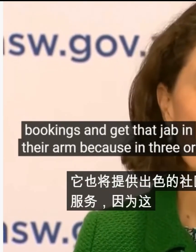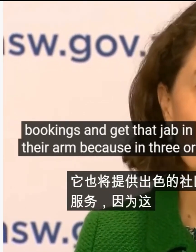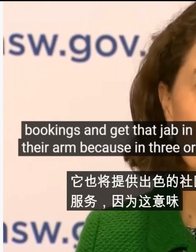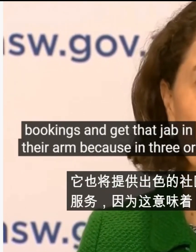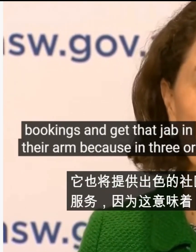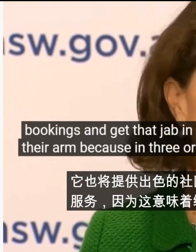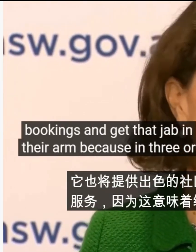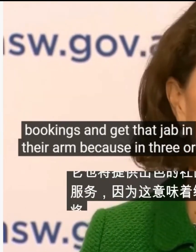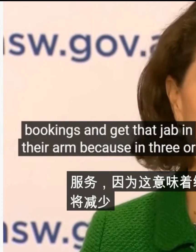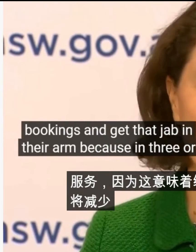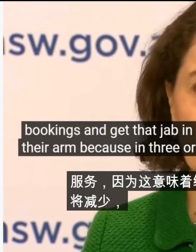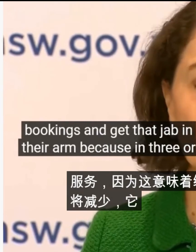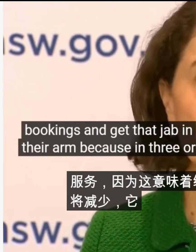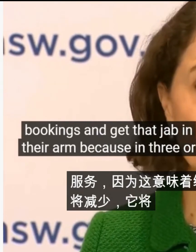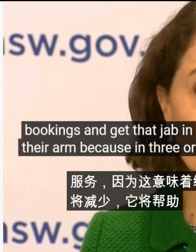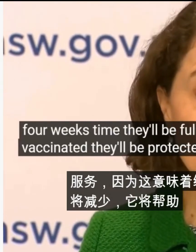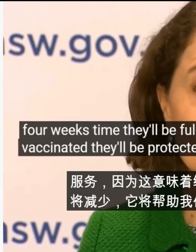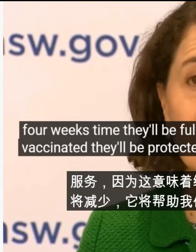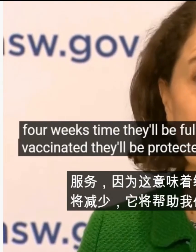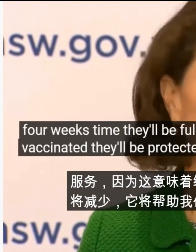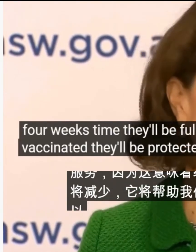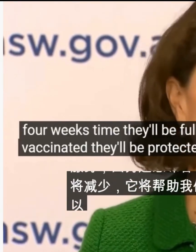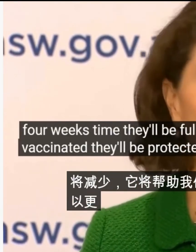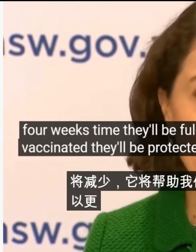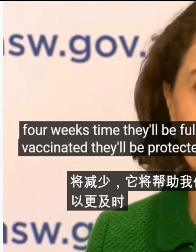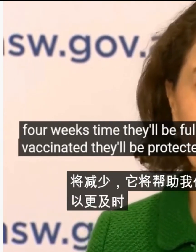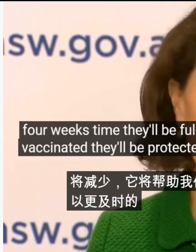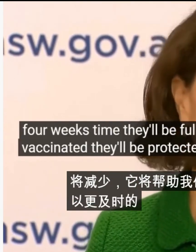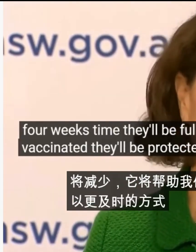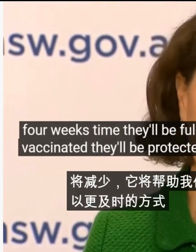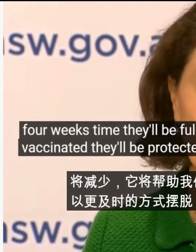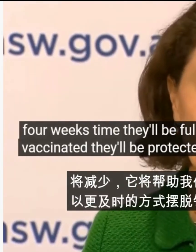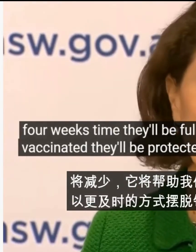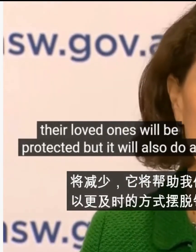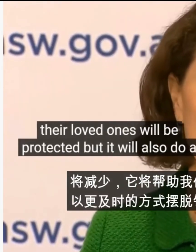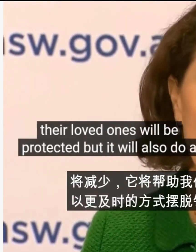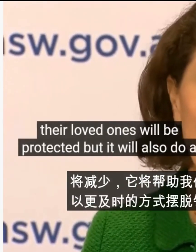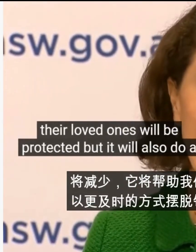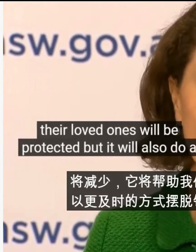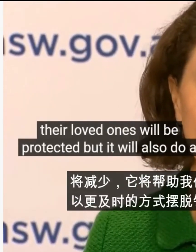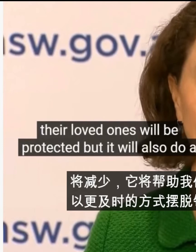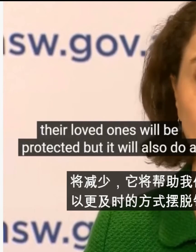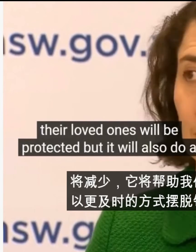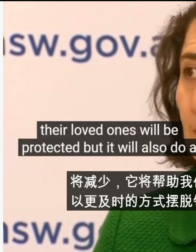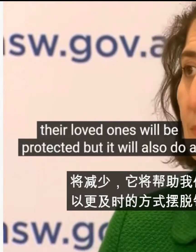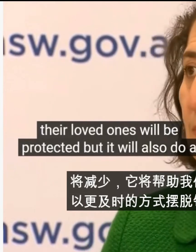service because it means the spread will be reduced, and it will help all of us get out of lockdown in a more timely way.